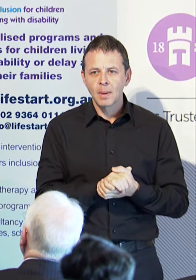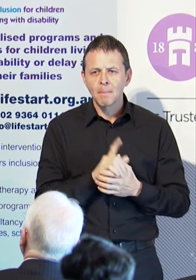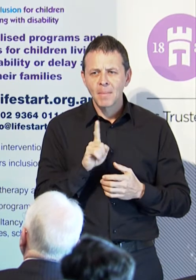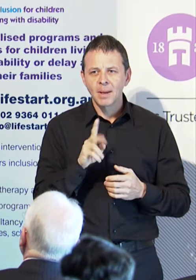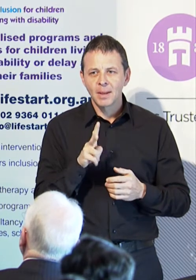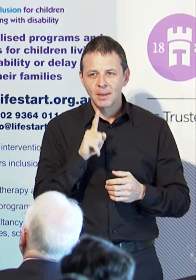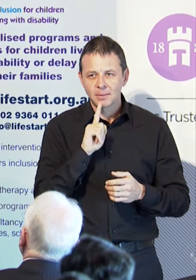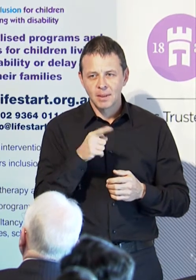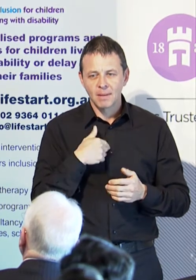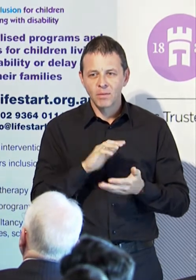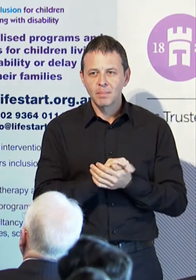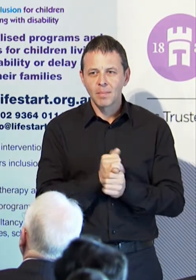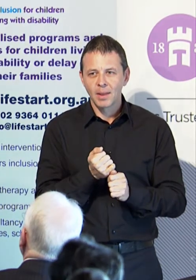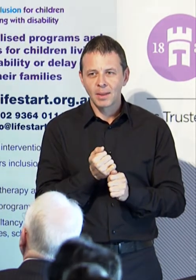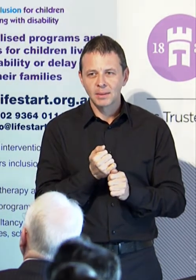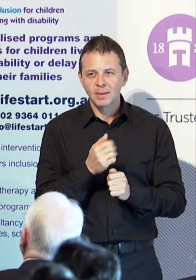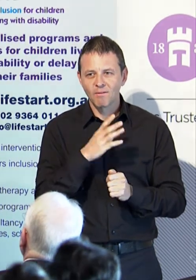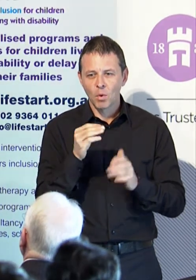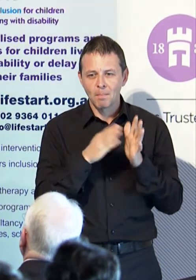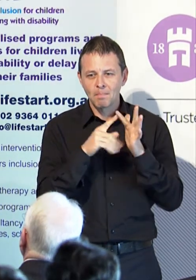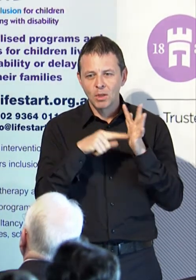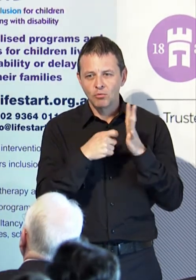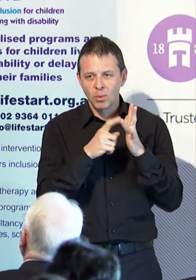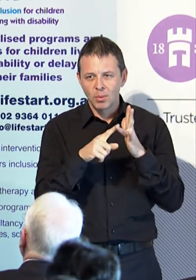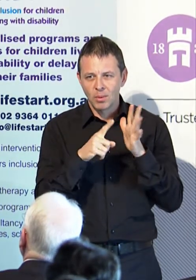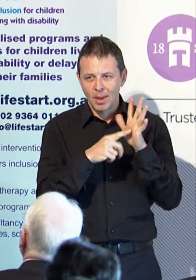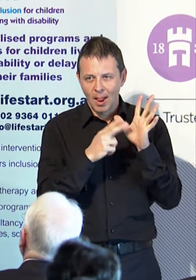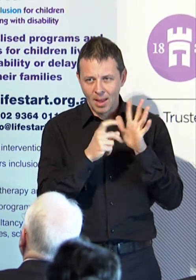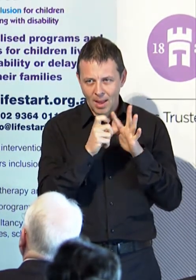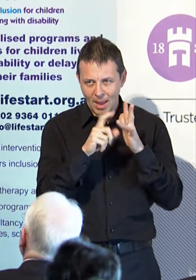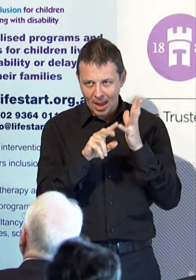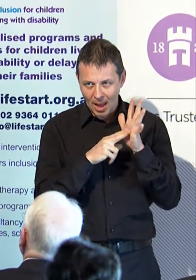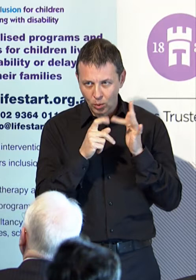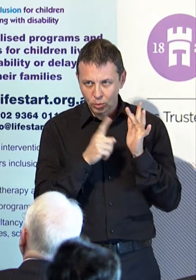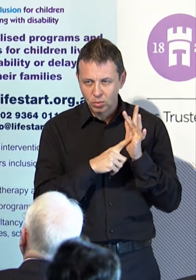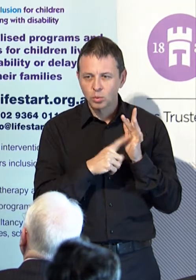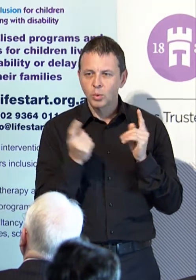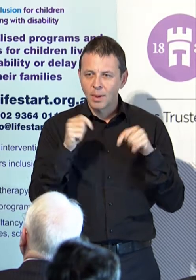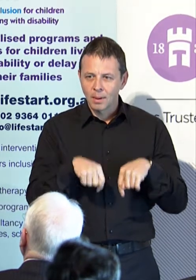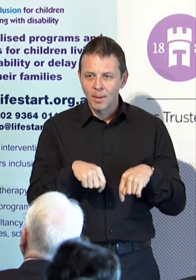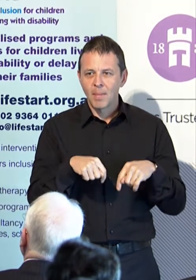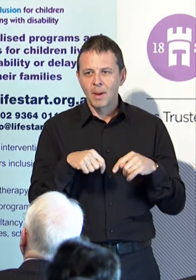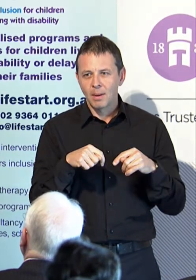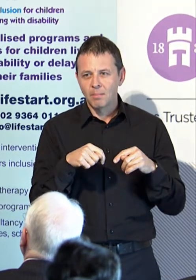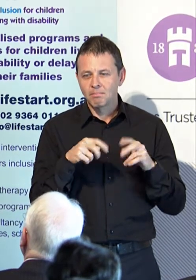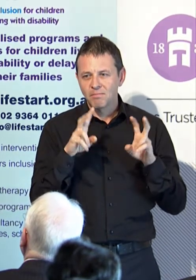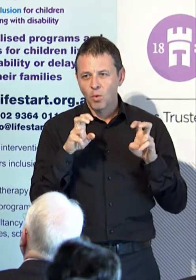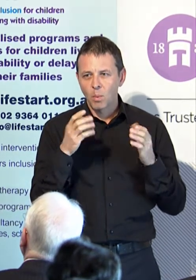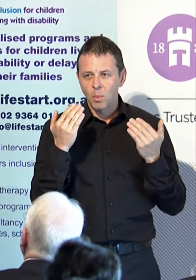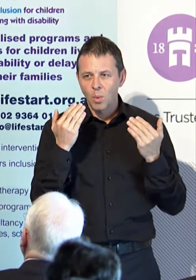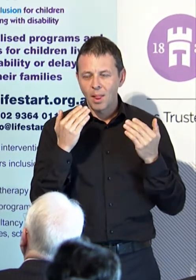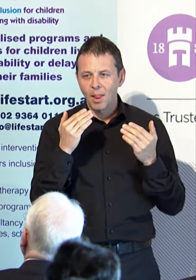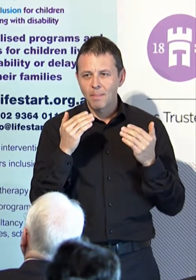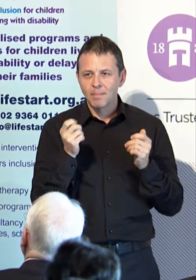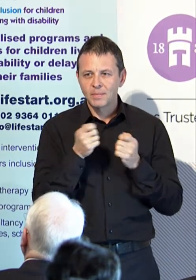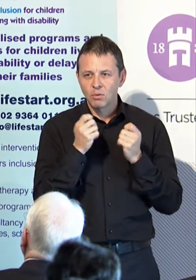really pleased on behalf of the Metropolitan Local Lands Council to be able to give this welcome here this morning for such a